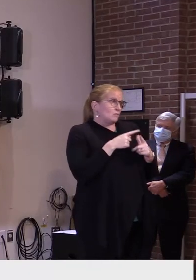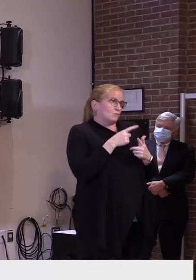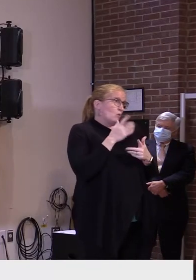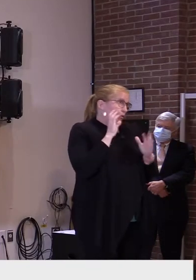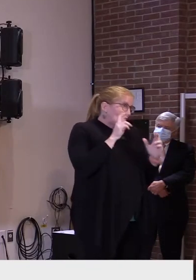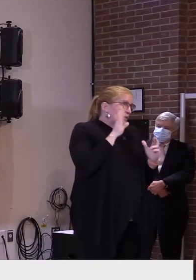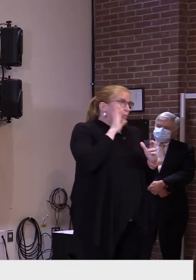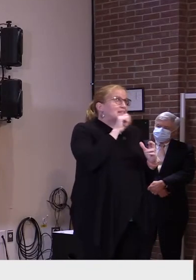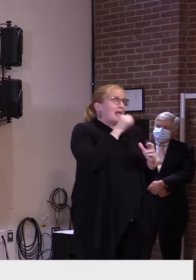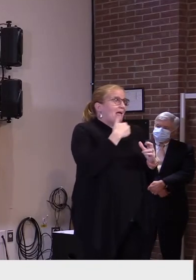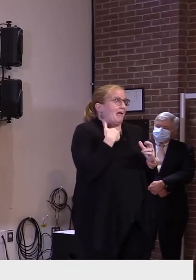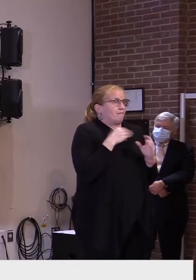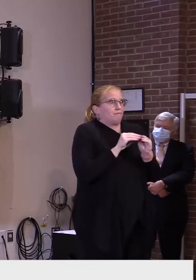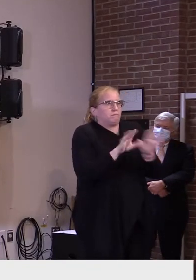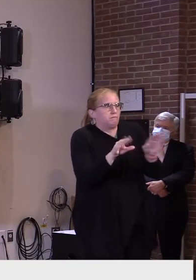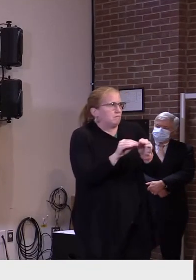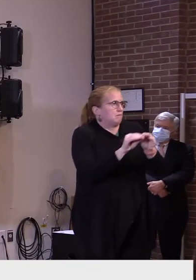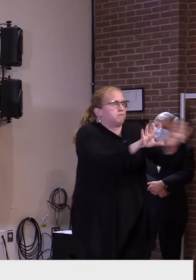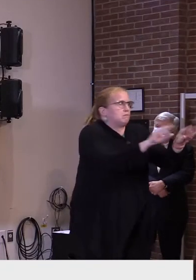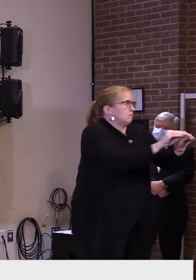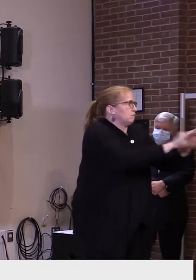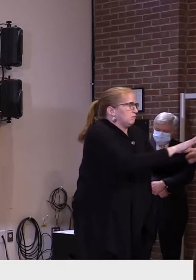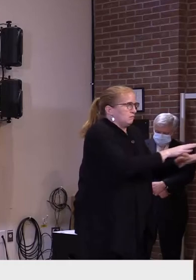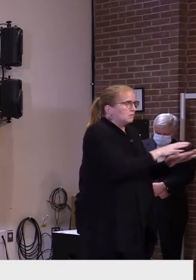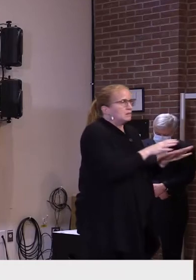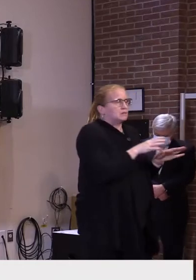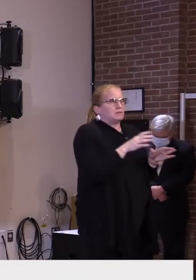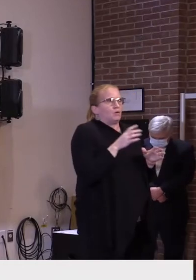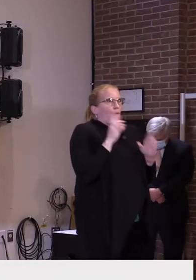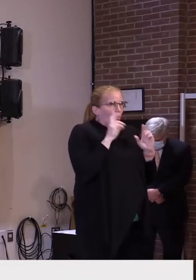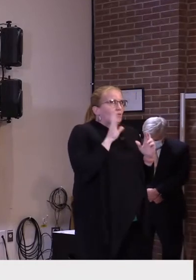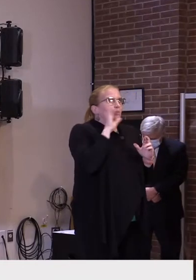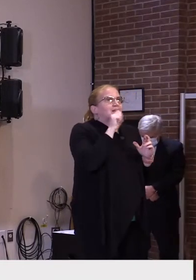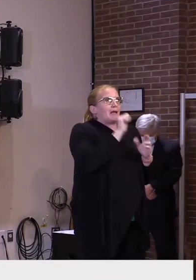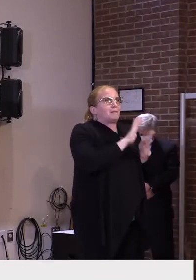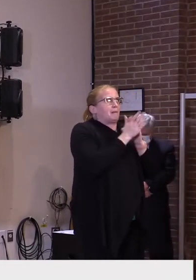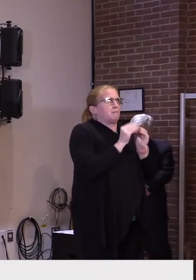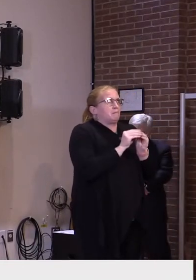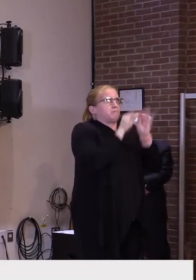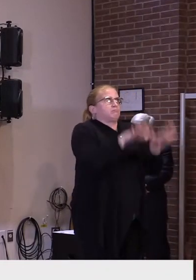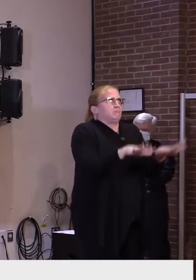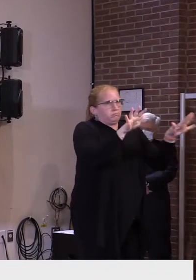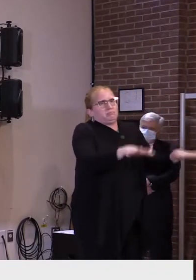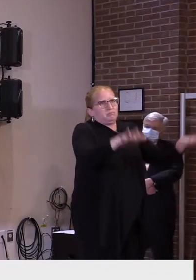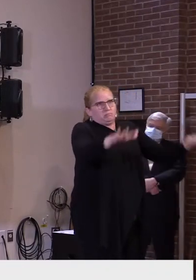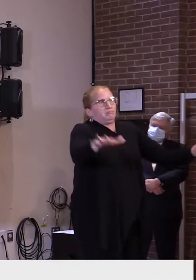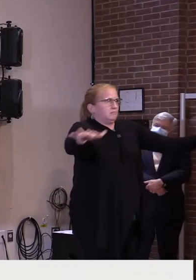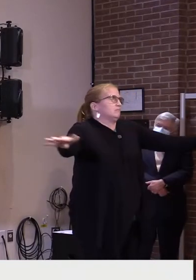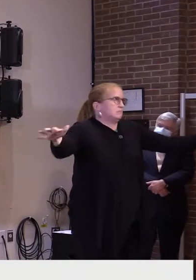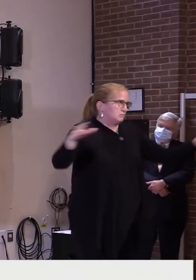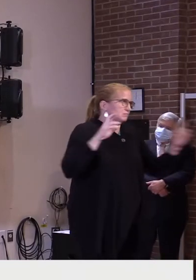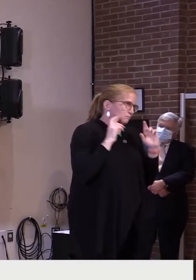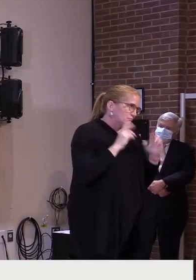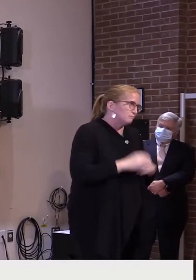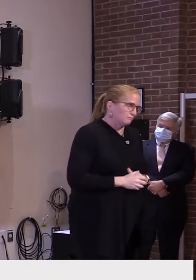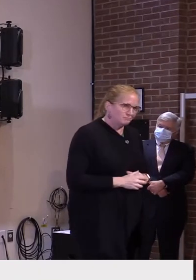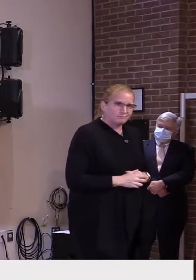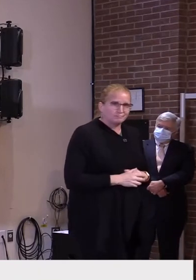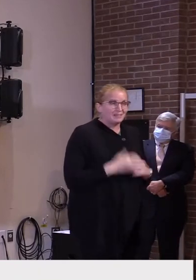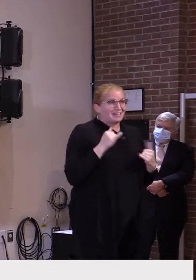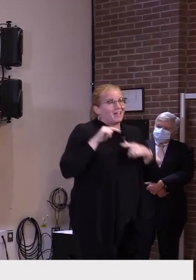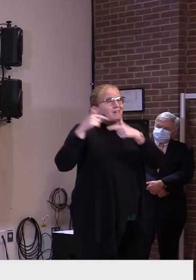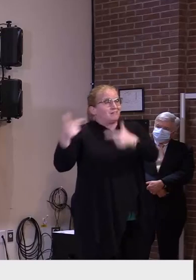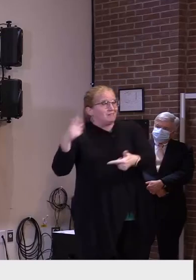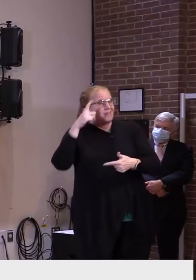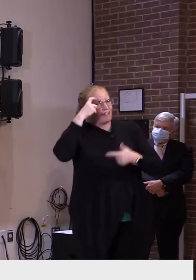cases or outbreaks from turning into higher levels of transmission in our communities. I'll turn it back to the